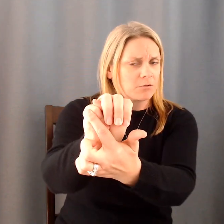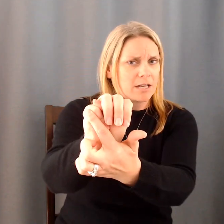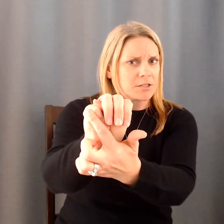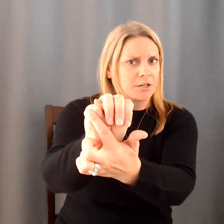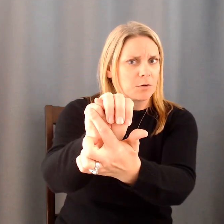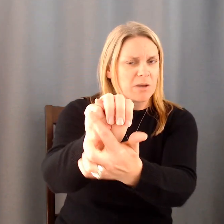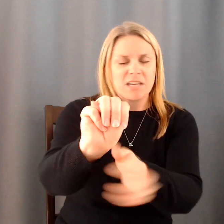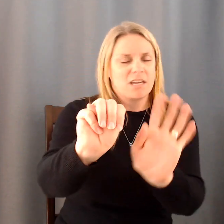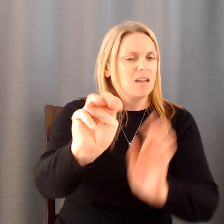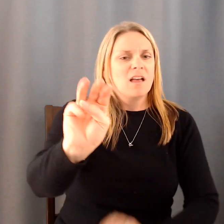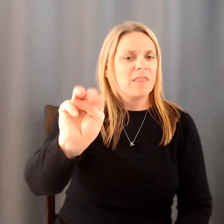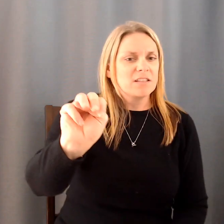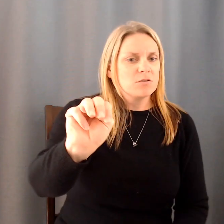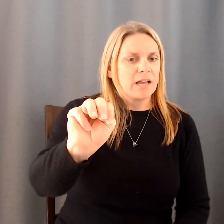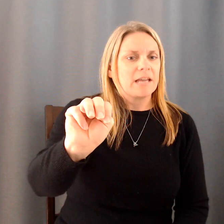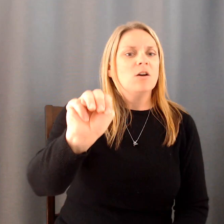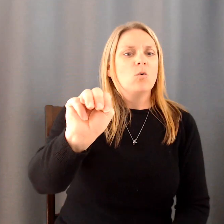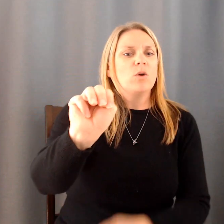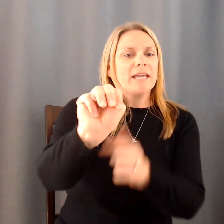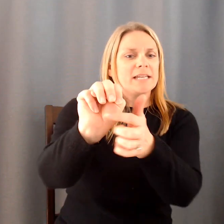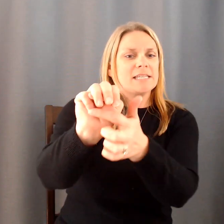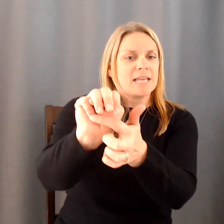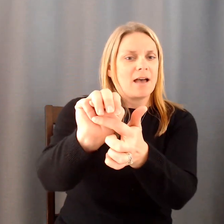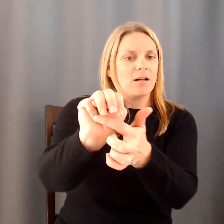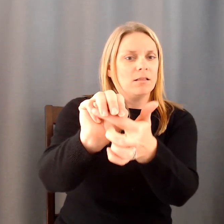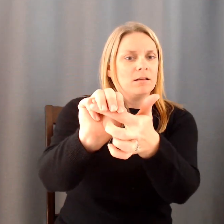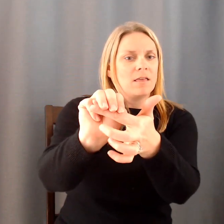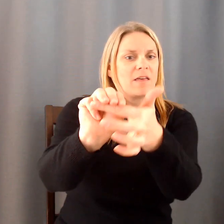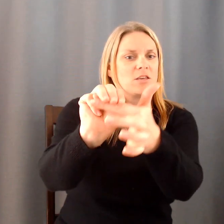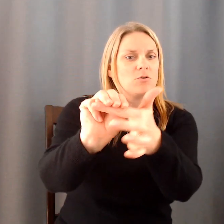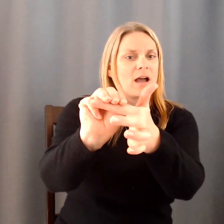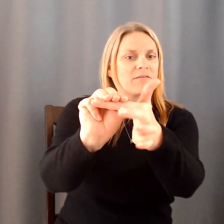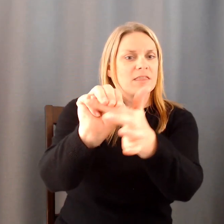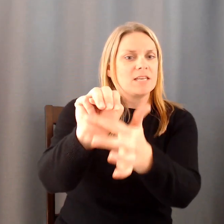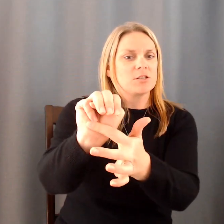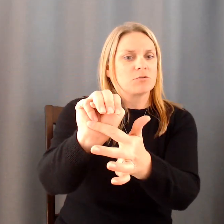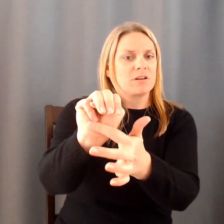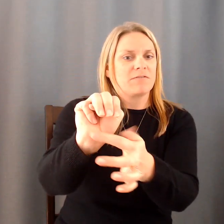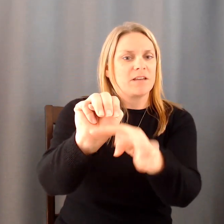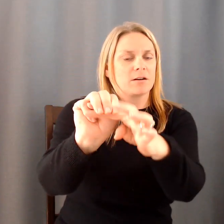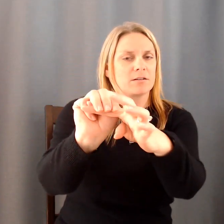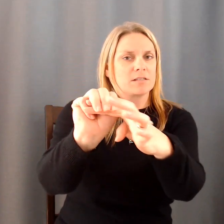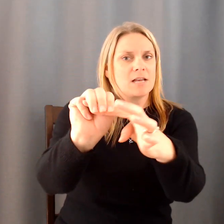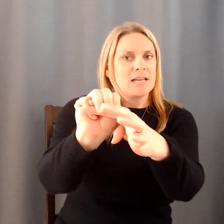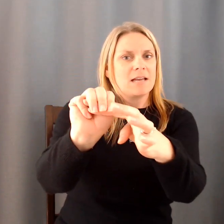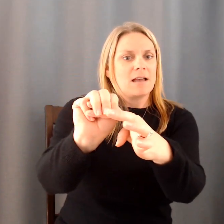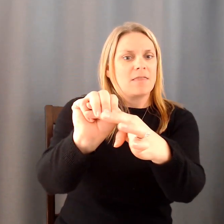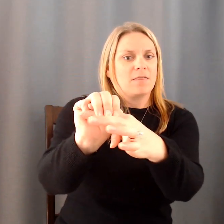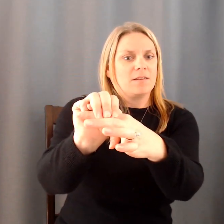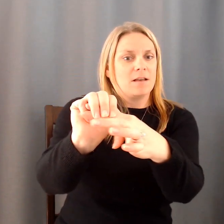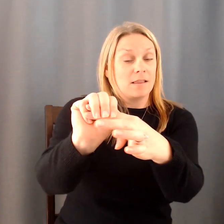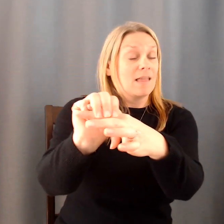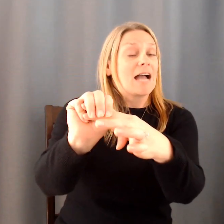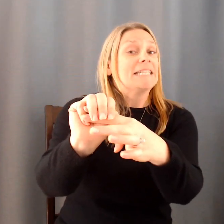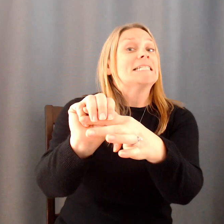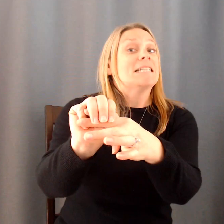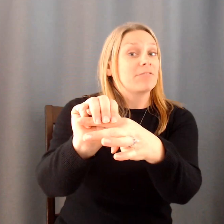on your pinky, that's okay. We can tell that you have these three fingers aligned differently on